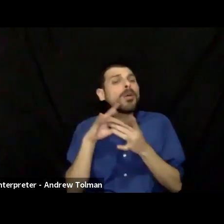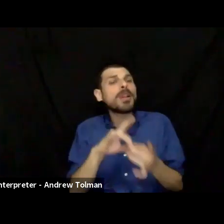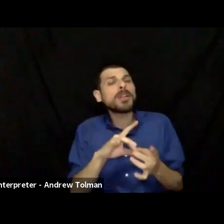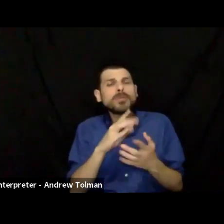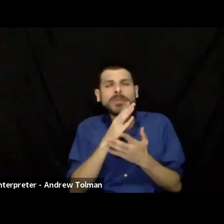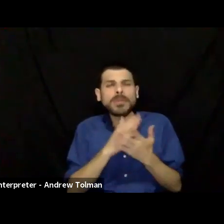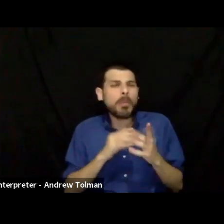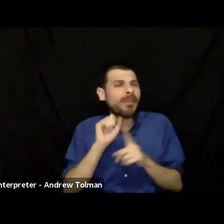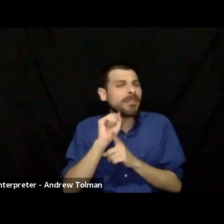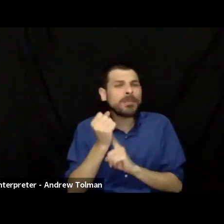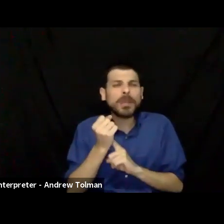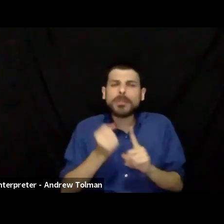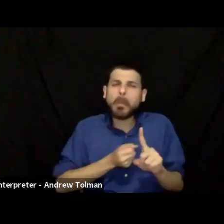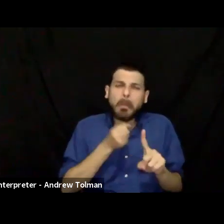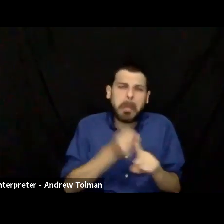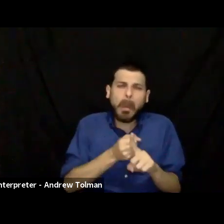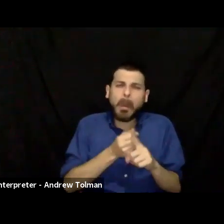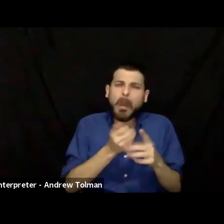that have ever